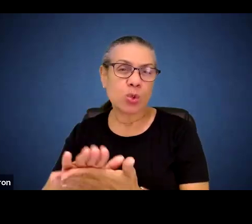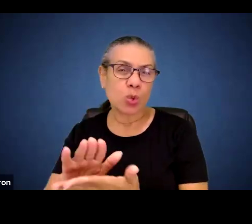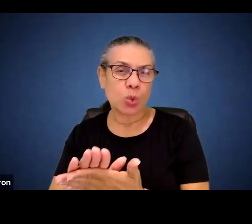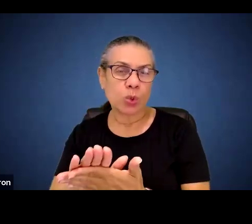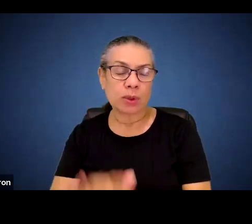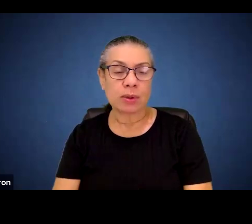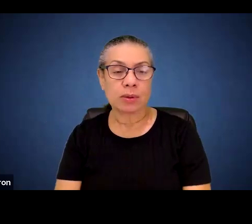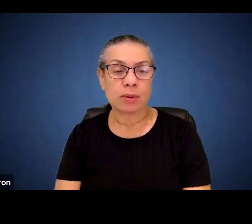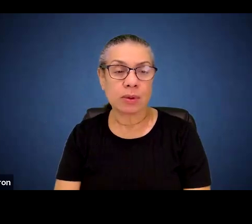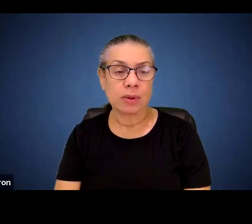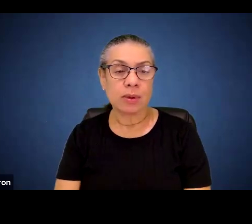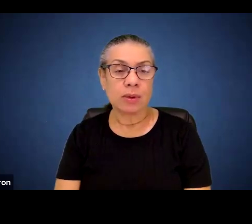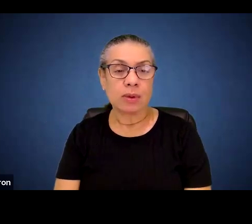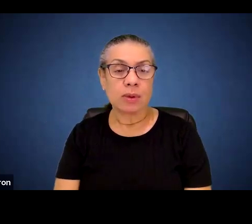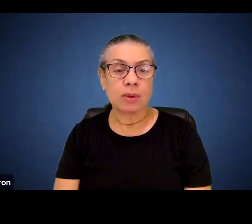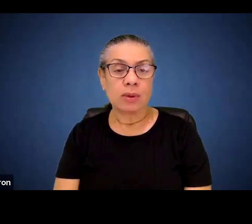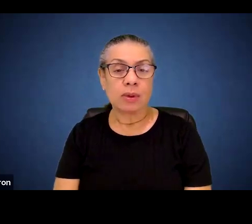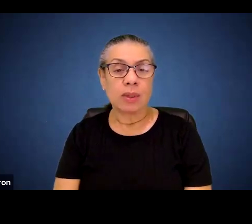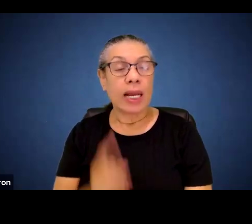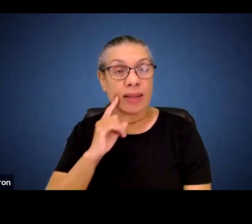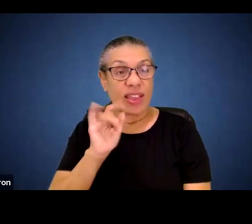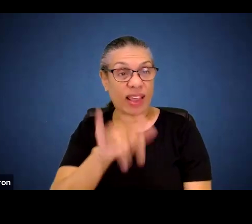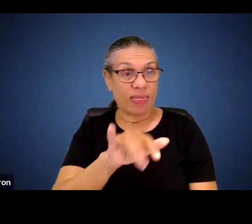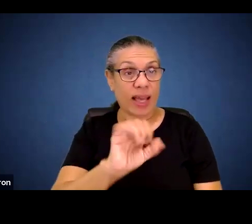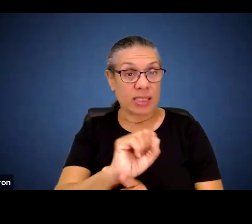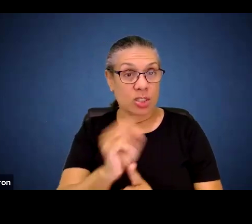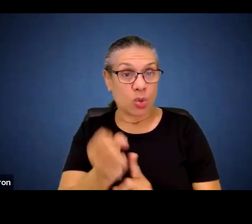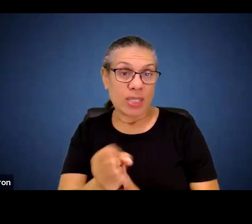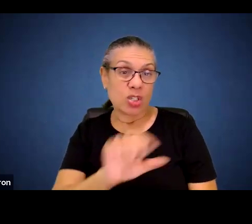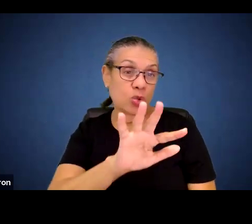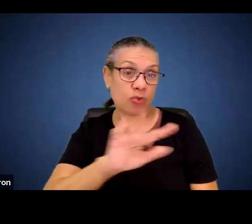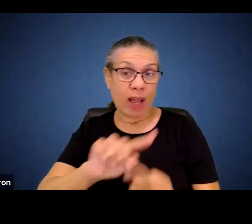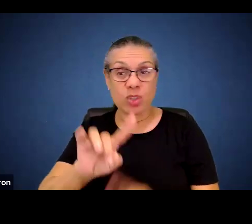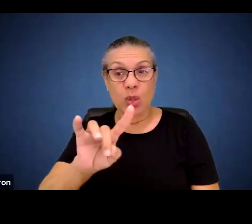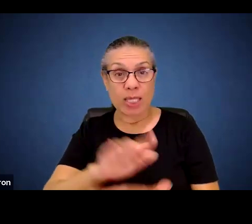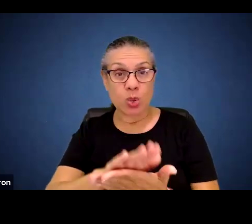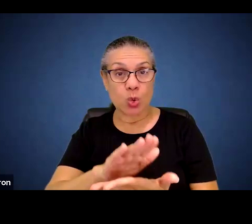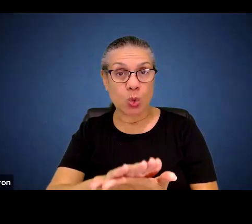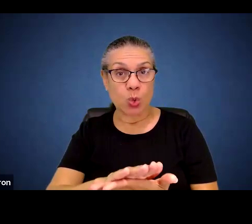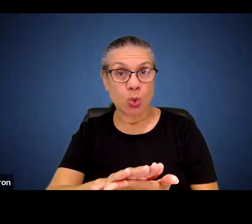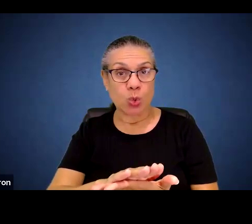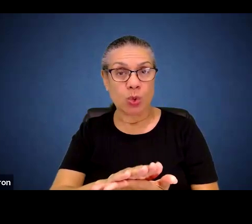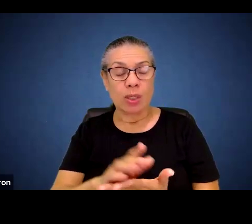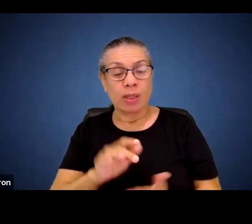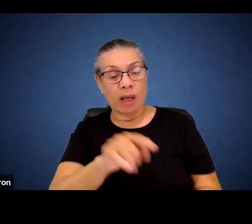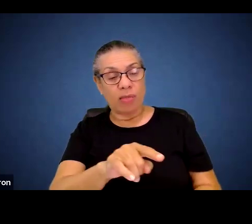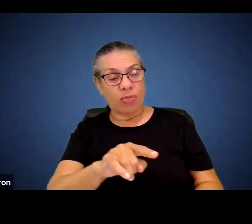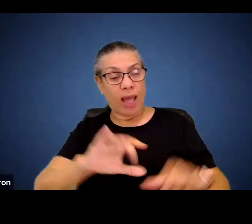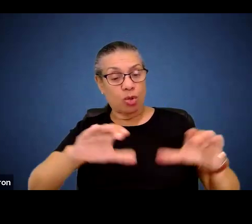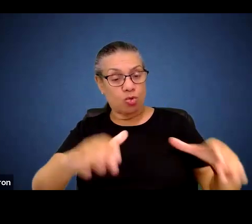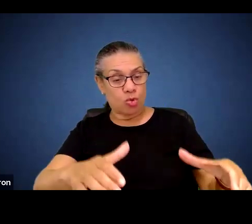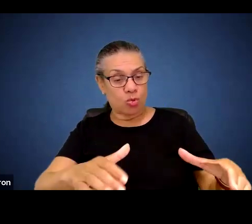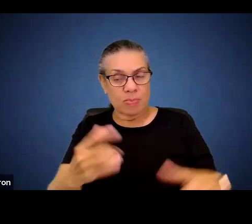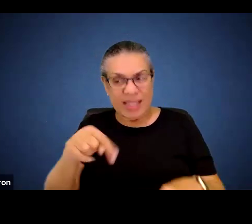I think the question we have in those situations is something different enough in that situation this